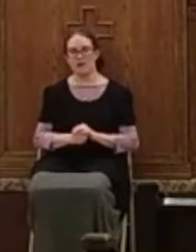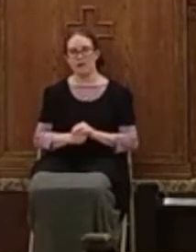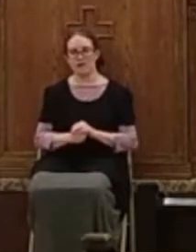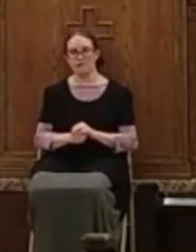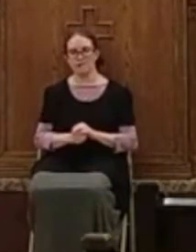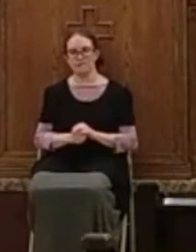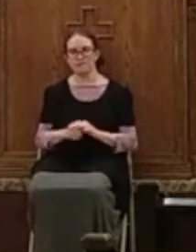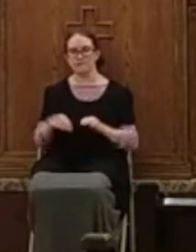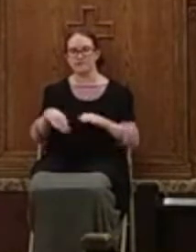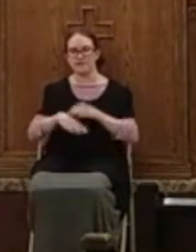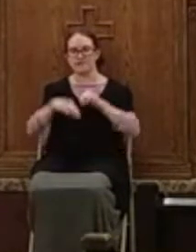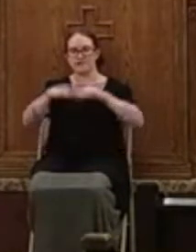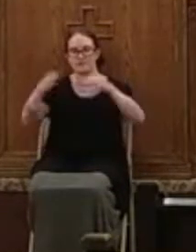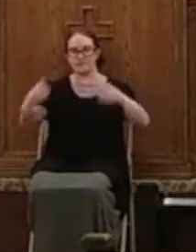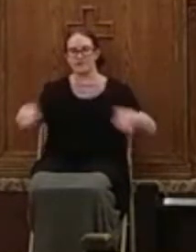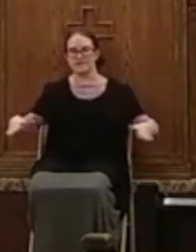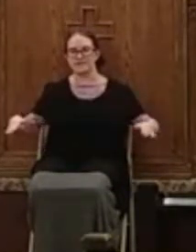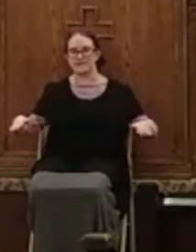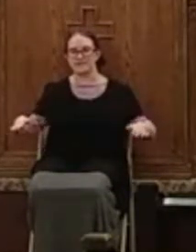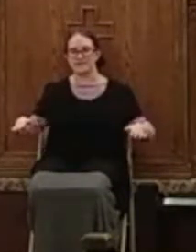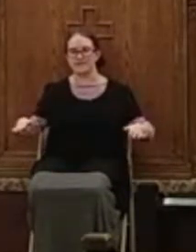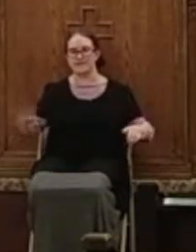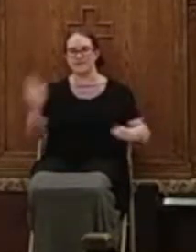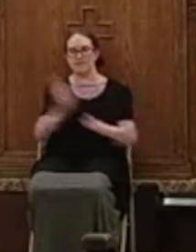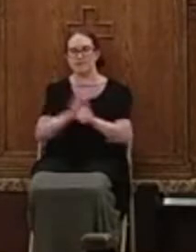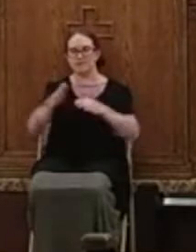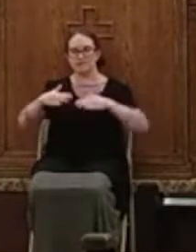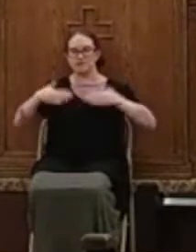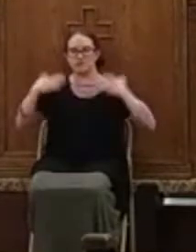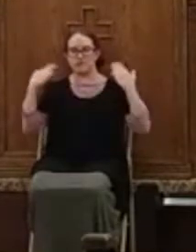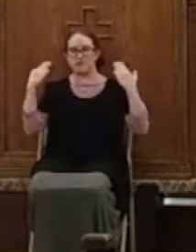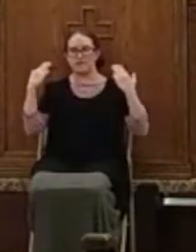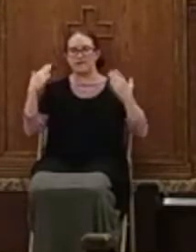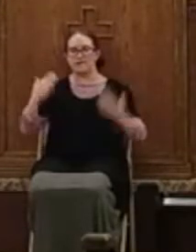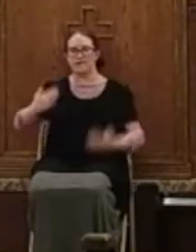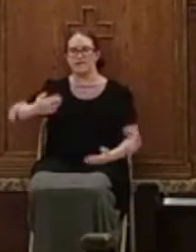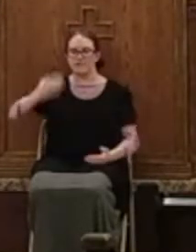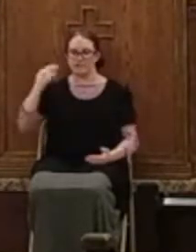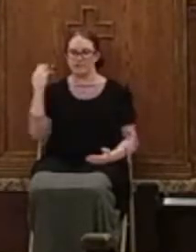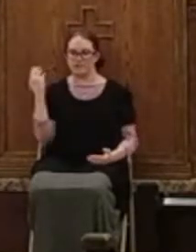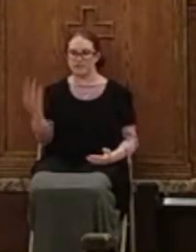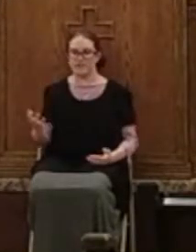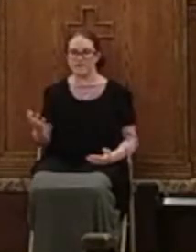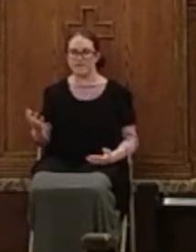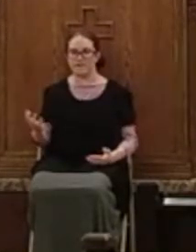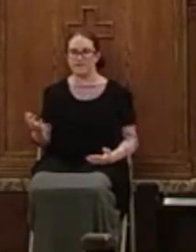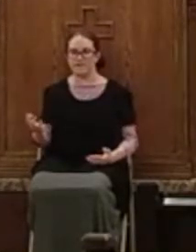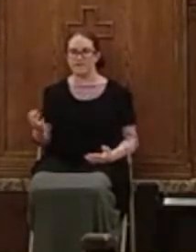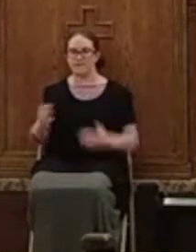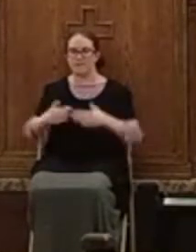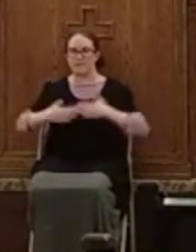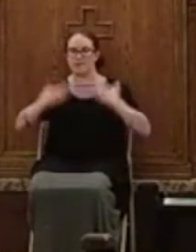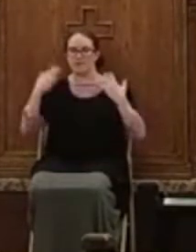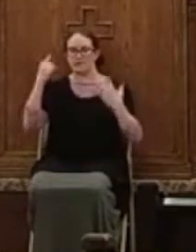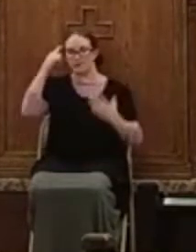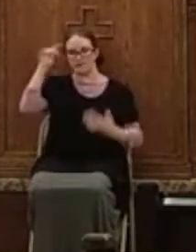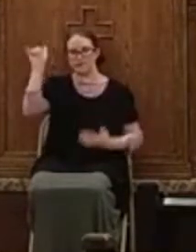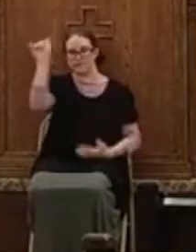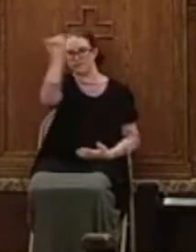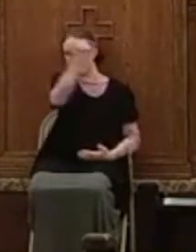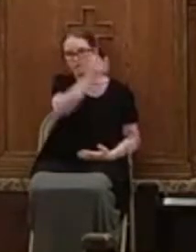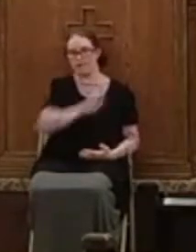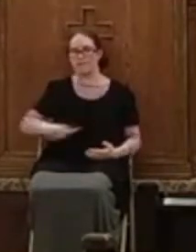In His presence is fullness of joy. And at His right hand are